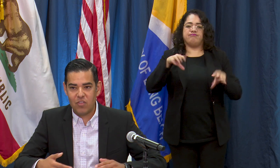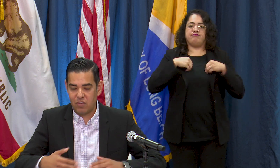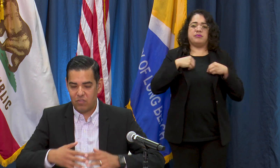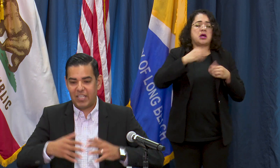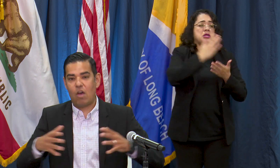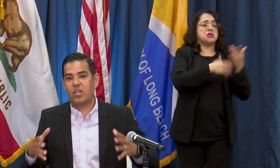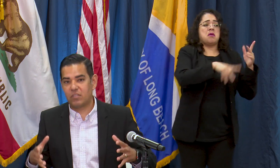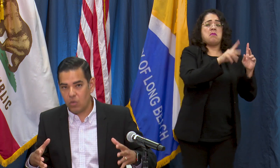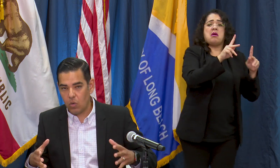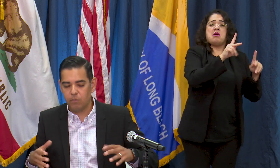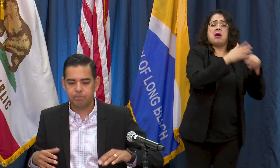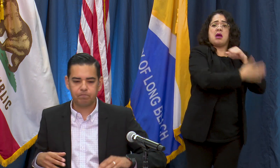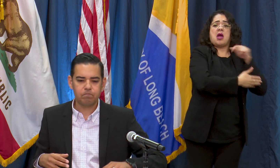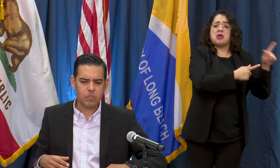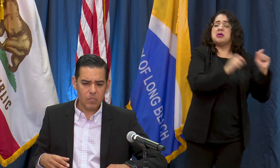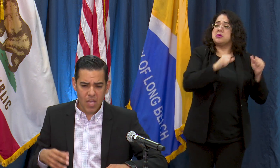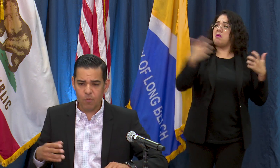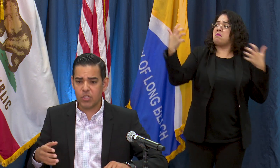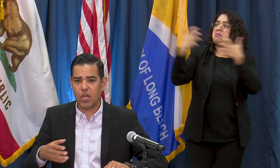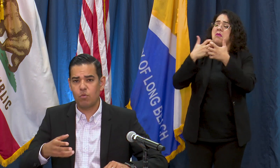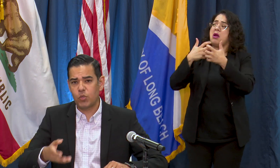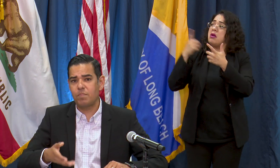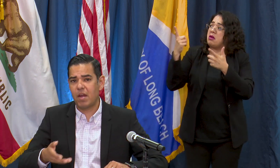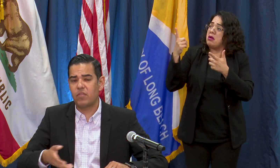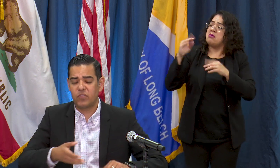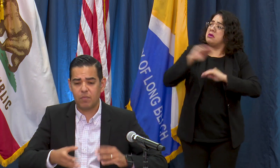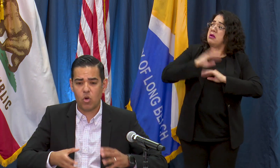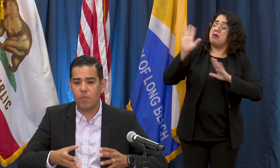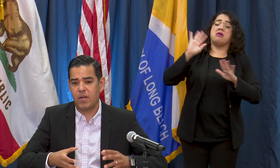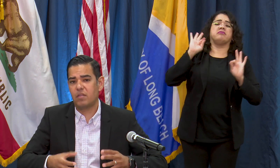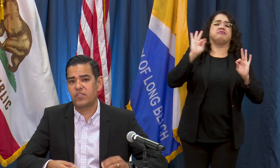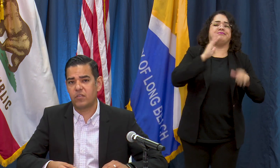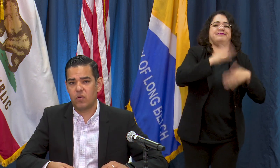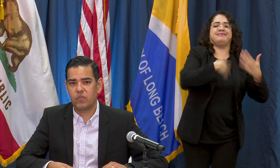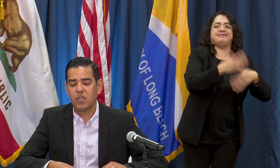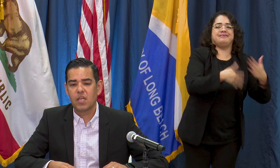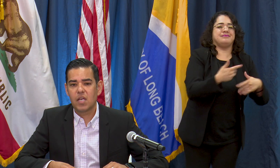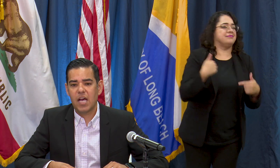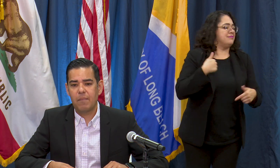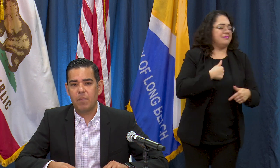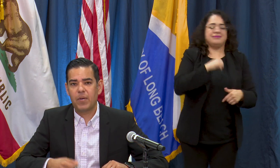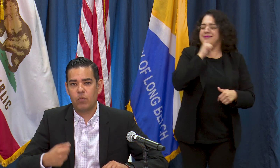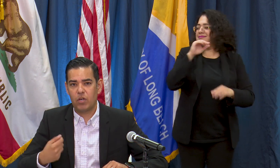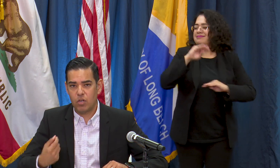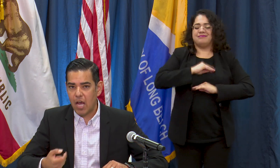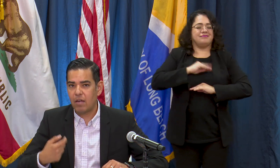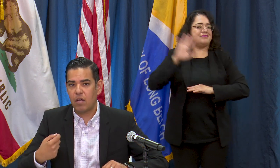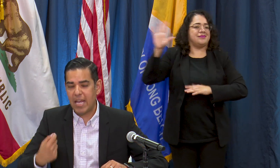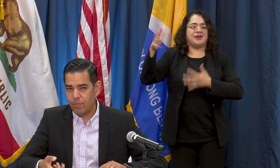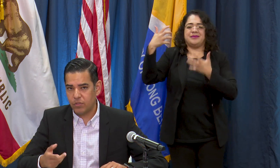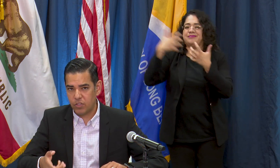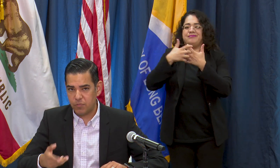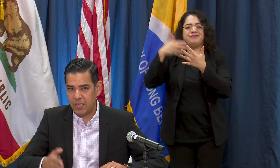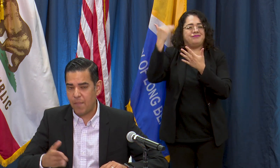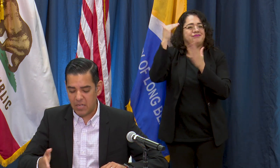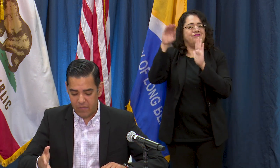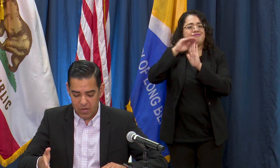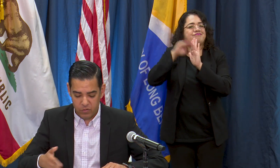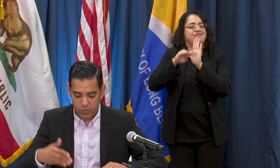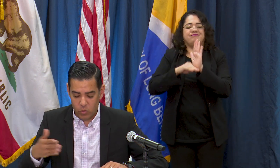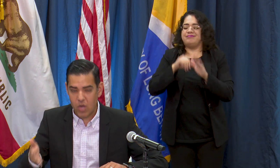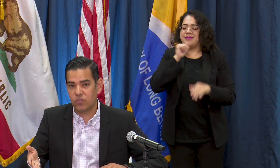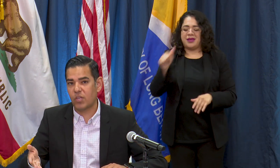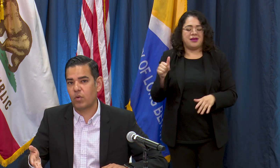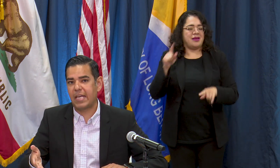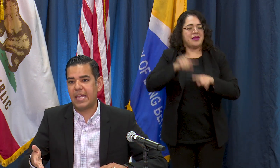a city than the county as a whole, and we're doing better than some urban centers, but we are not able to speed up any of that.